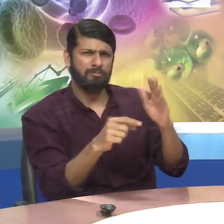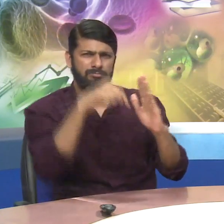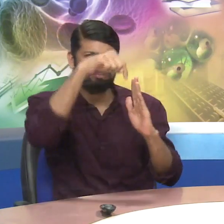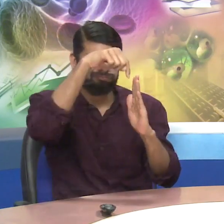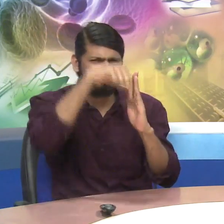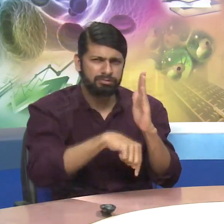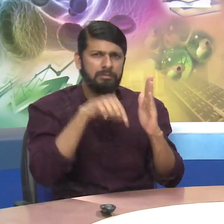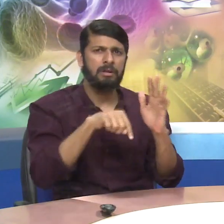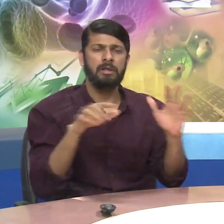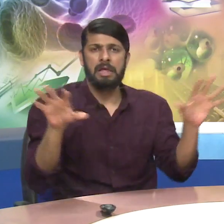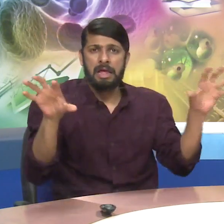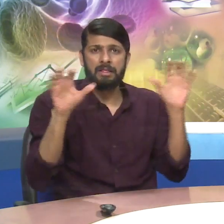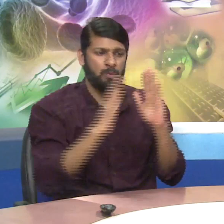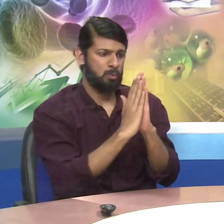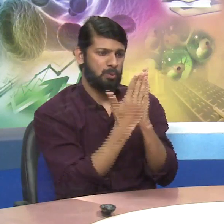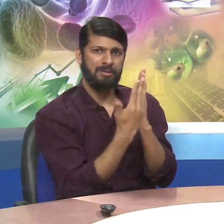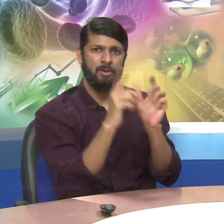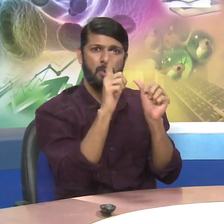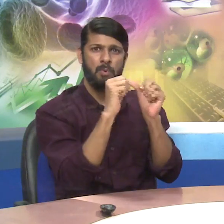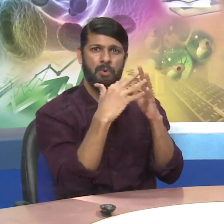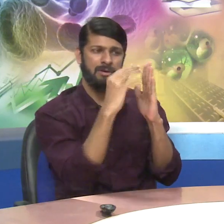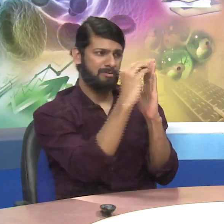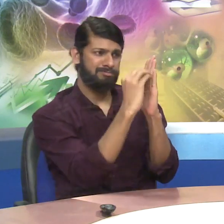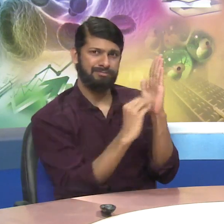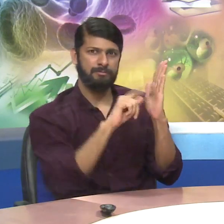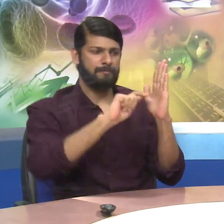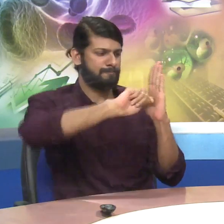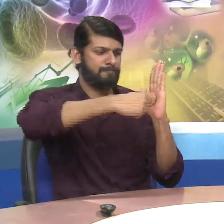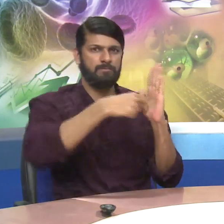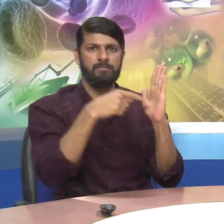We will learn the salient features of the Constitution of India.